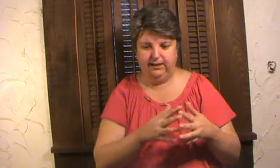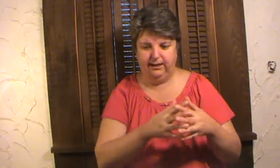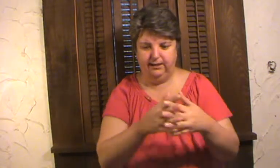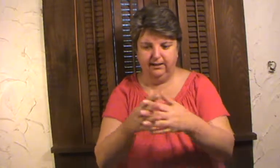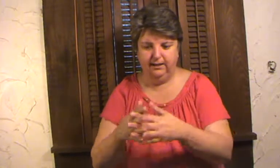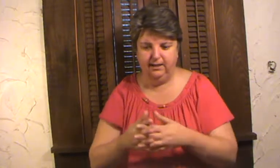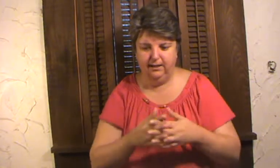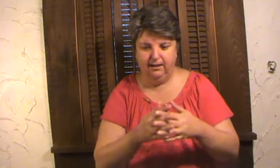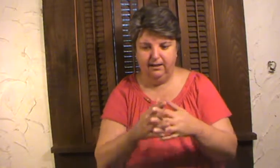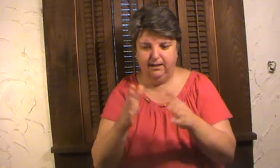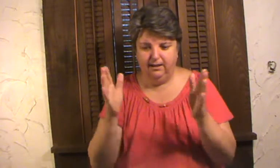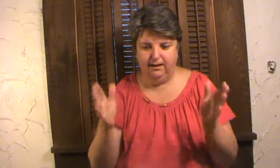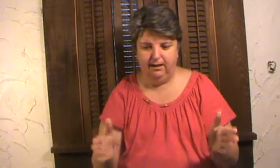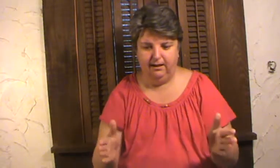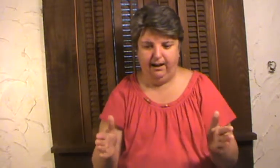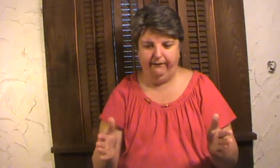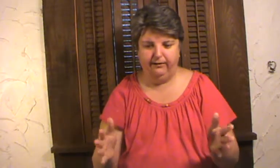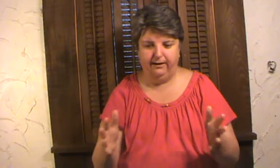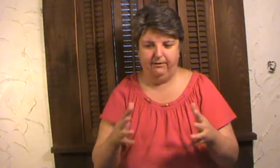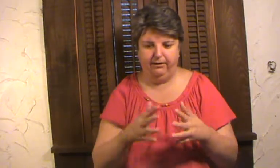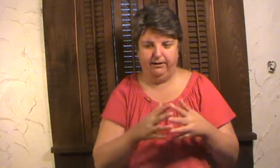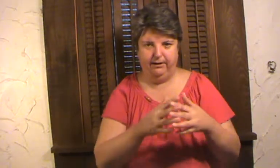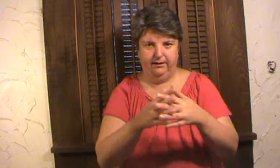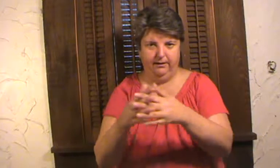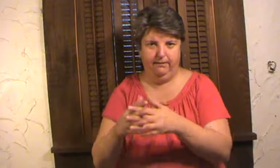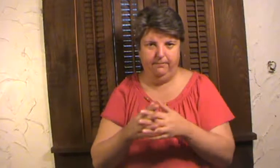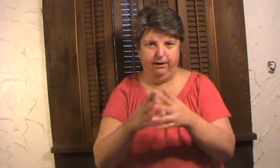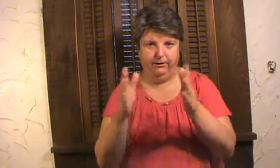like African American. American.